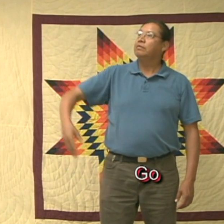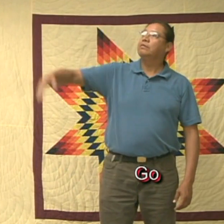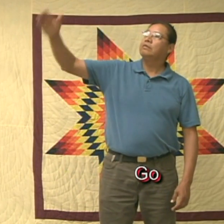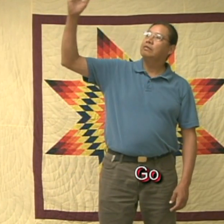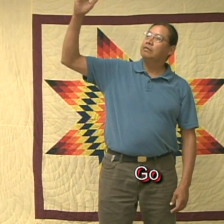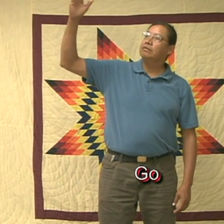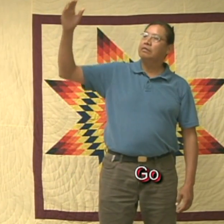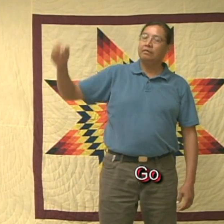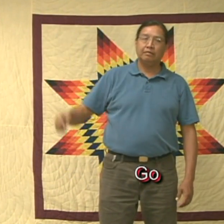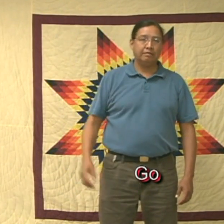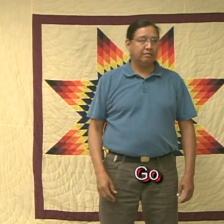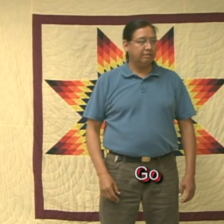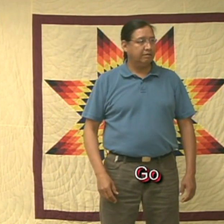Yaya.